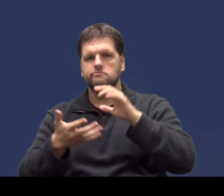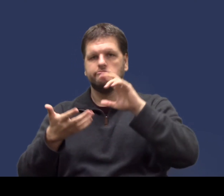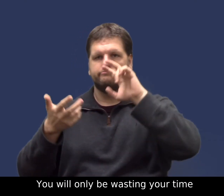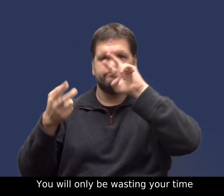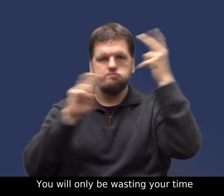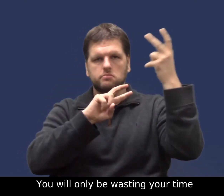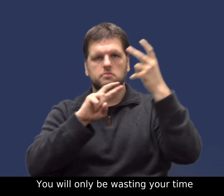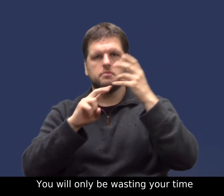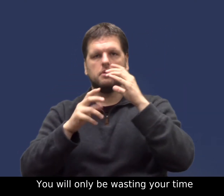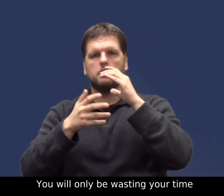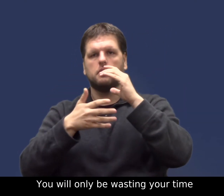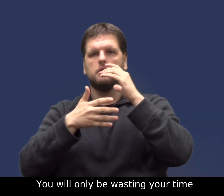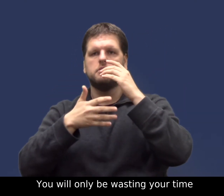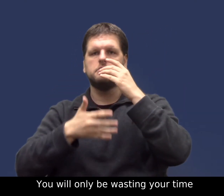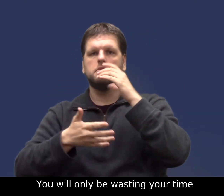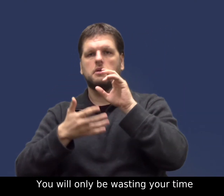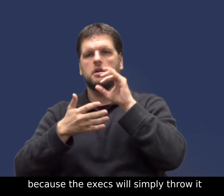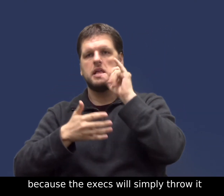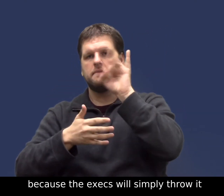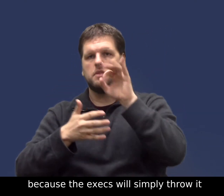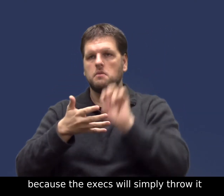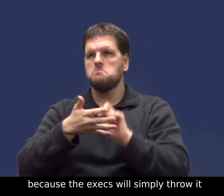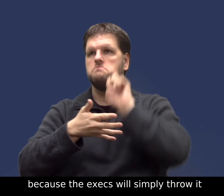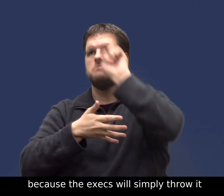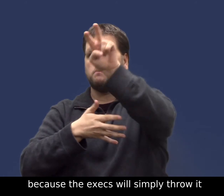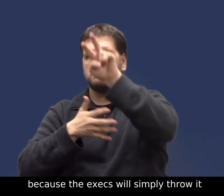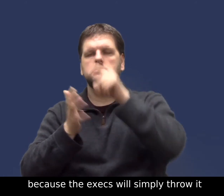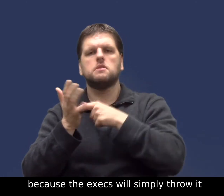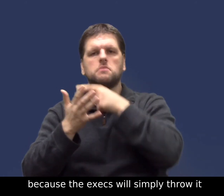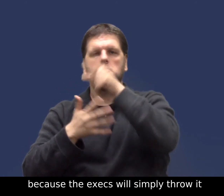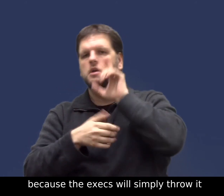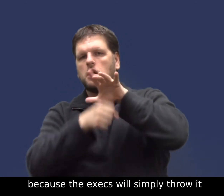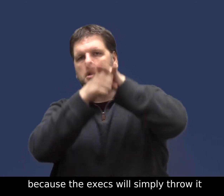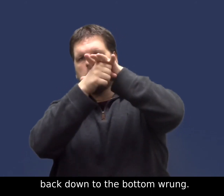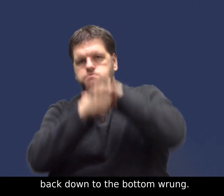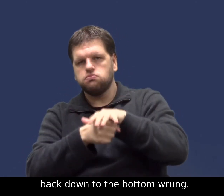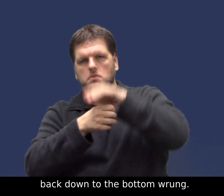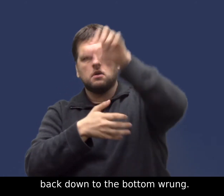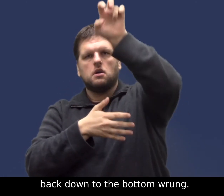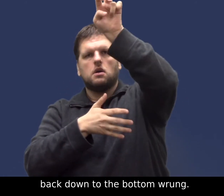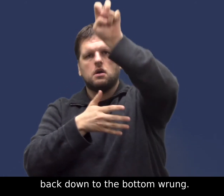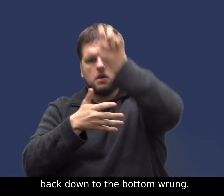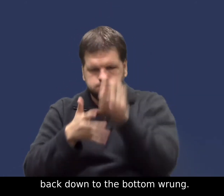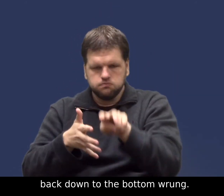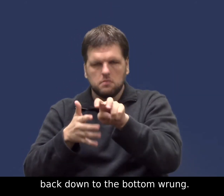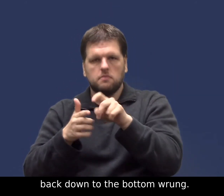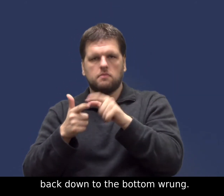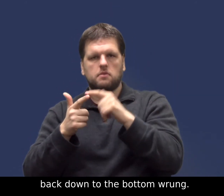You will only be wasting your time because the execs will simply throw it back down to the bottom rung.